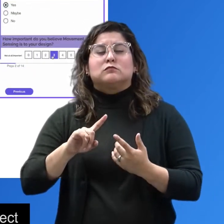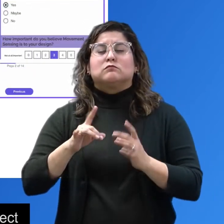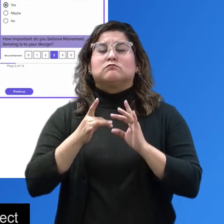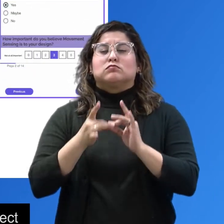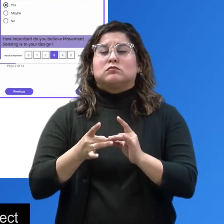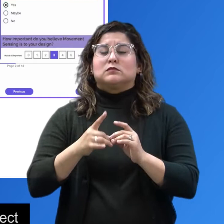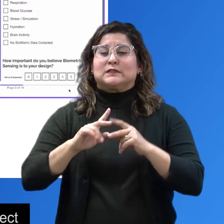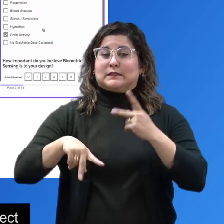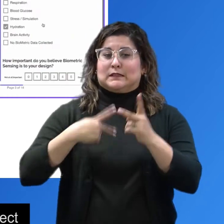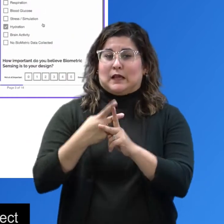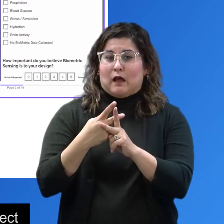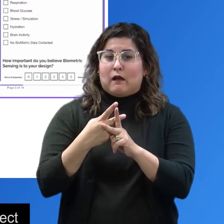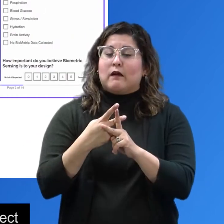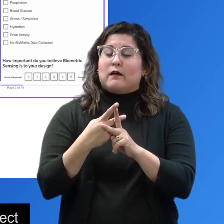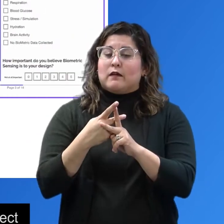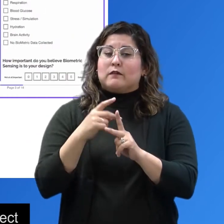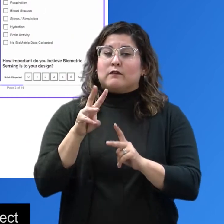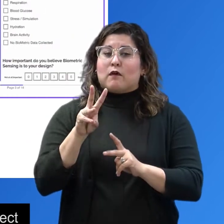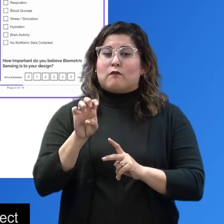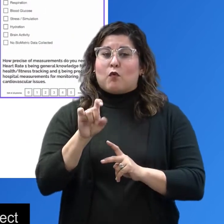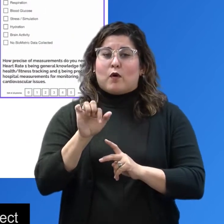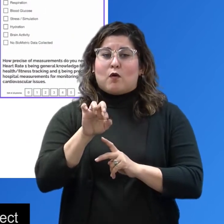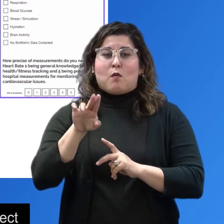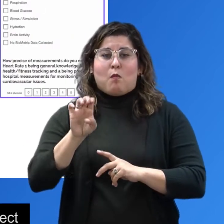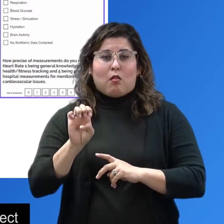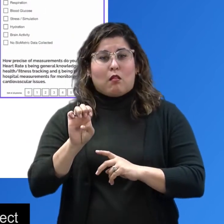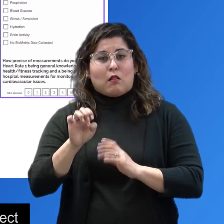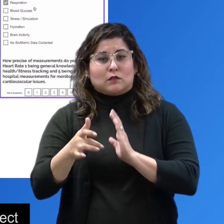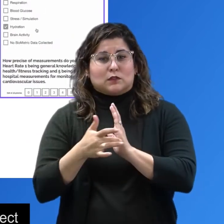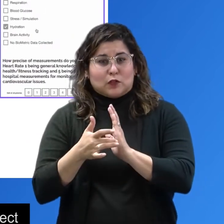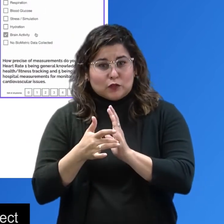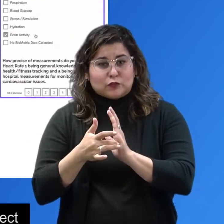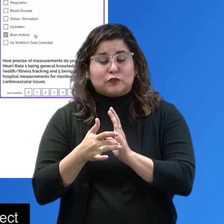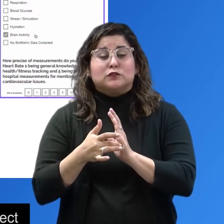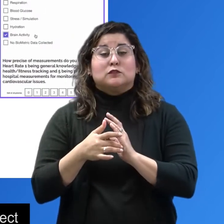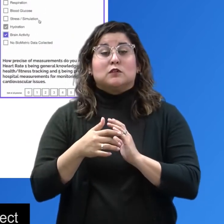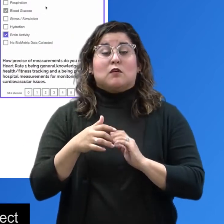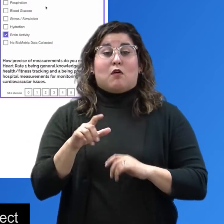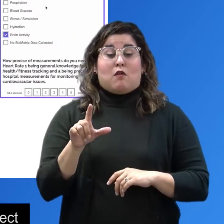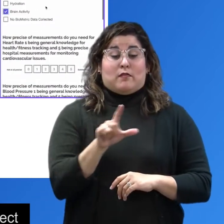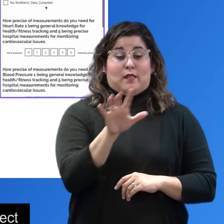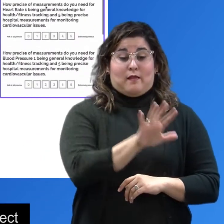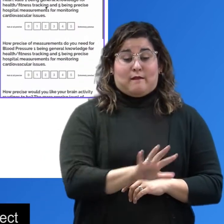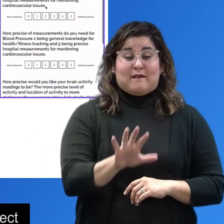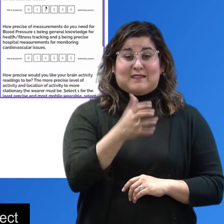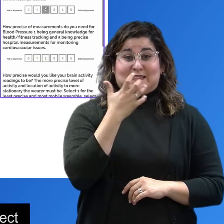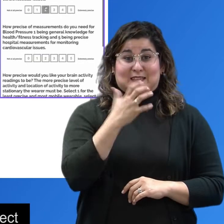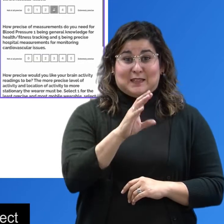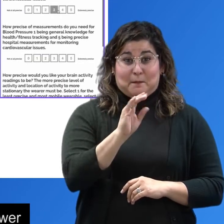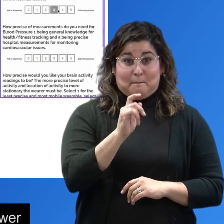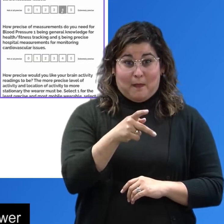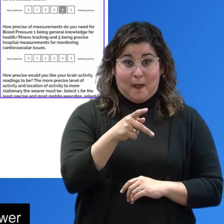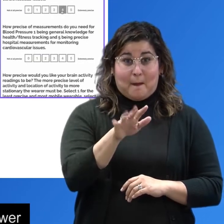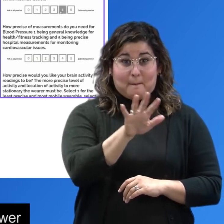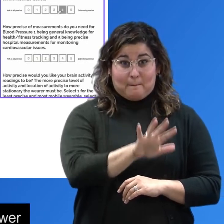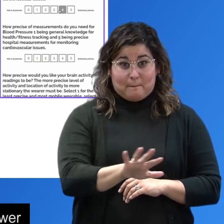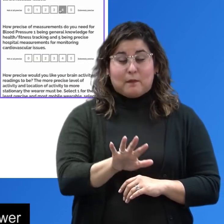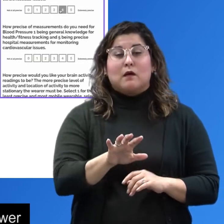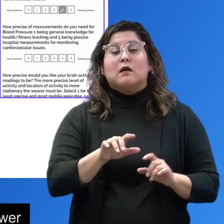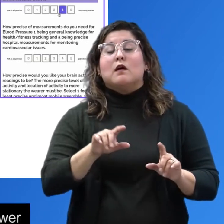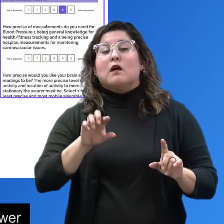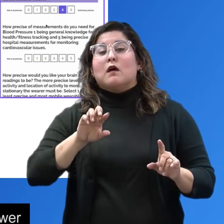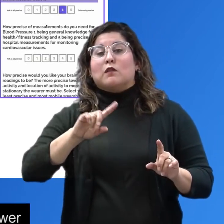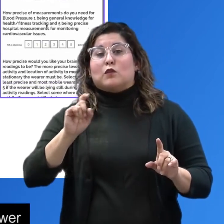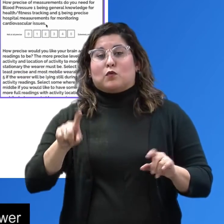wearable technology project you're working on and has a heat map on the left and questions on